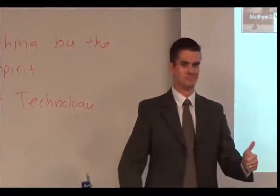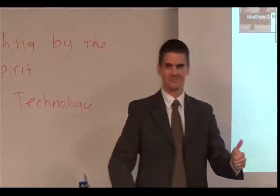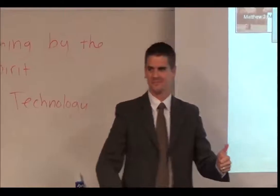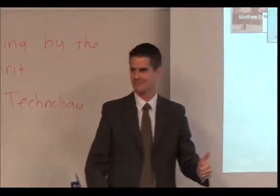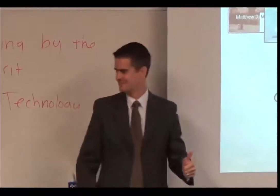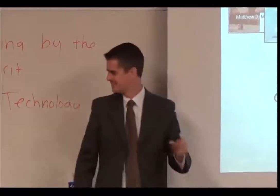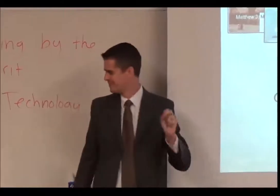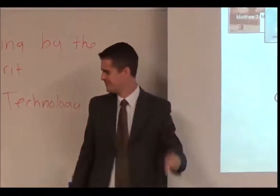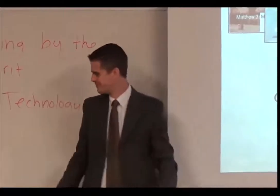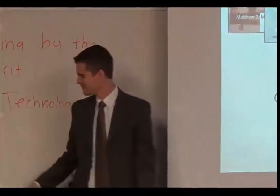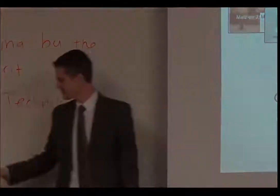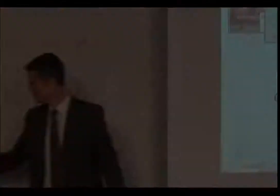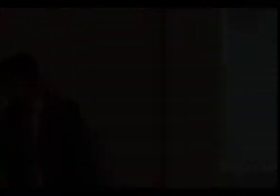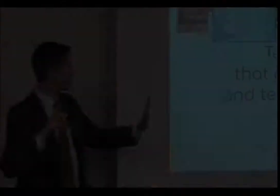Does that make sense? Okay.